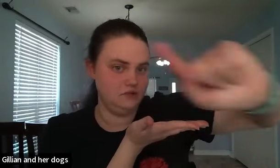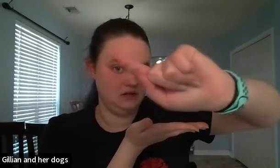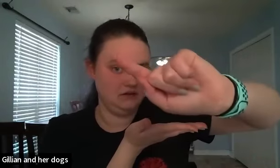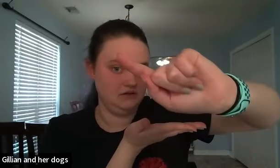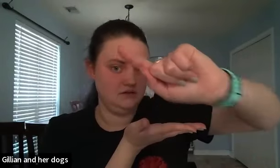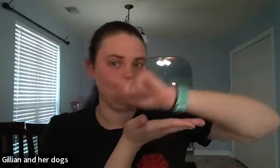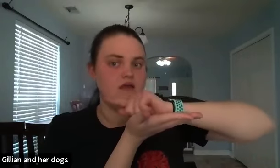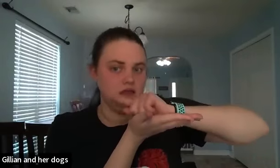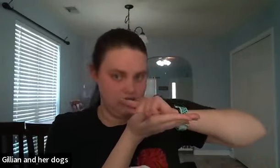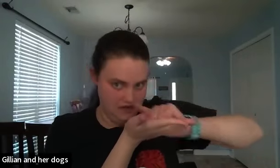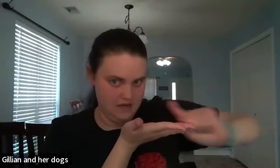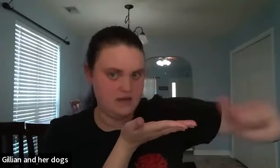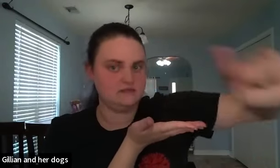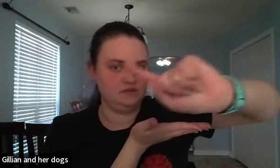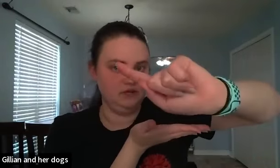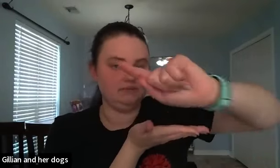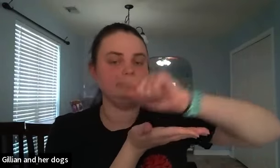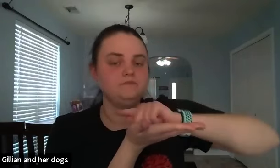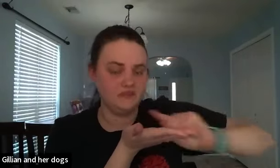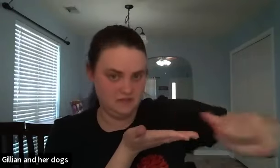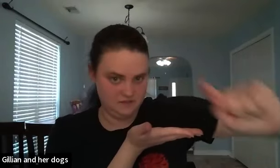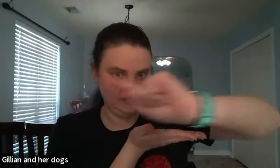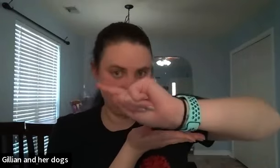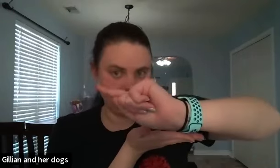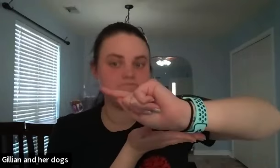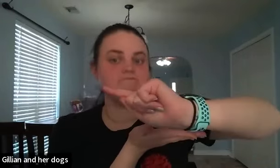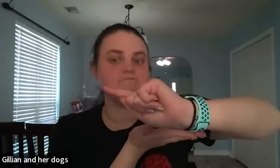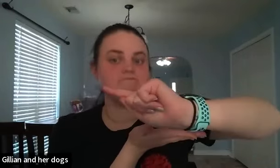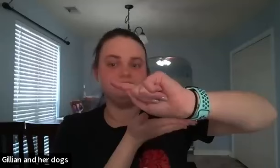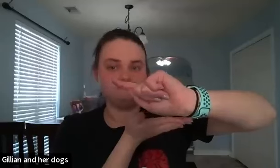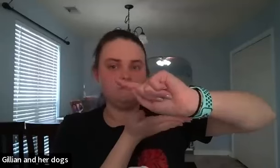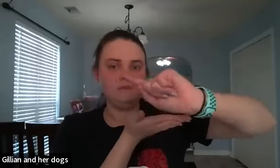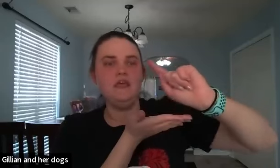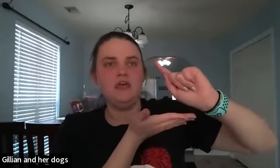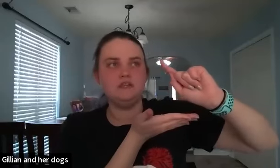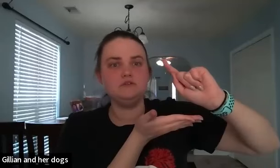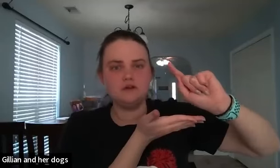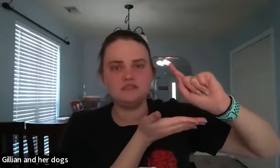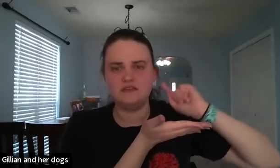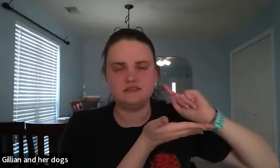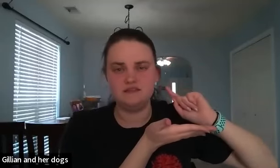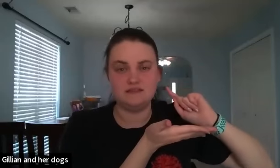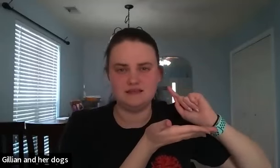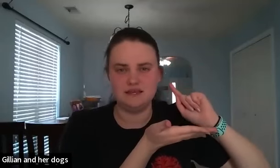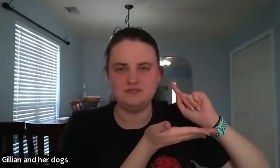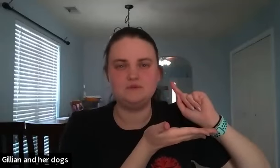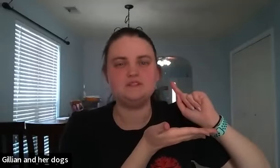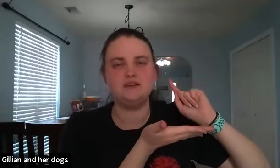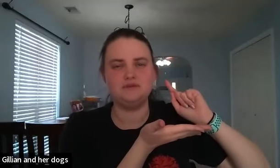week, next week, mm-hmm. Next week. And you'll notice, I think I said this last time too, was that you'll